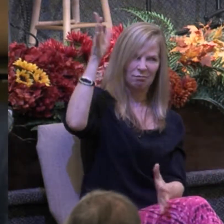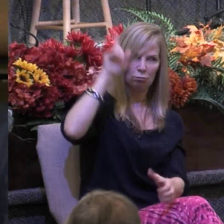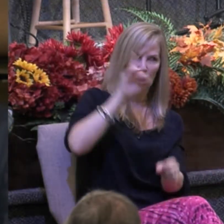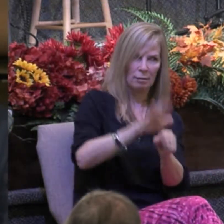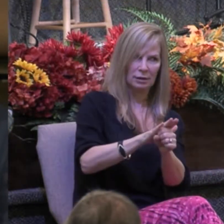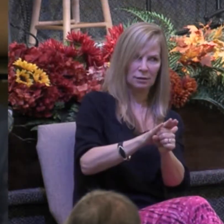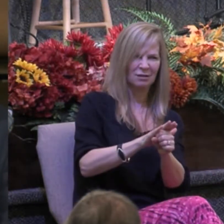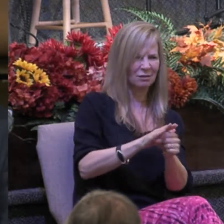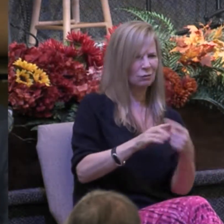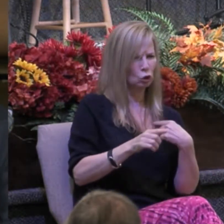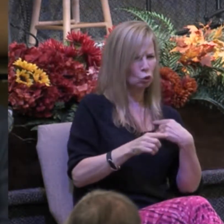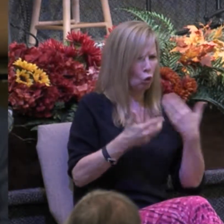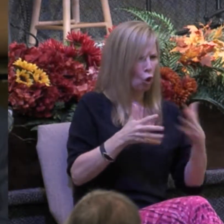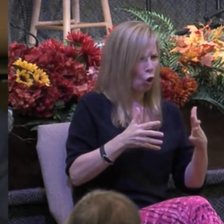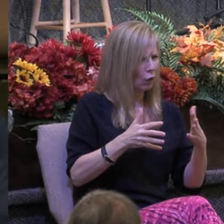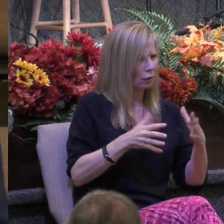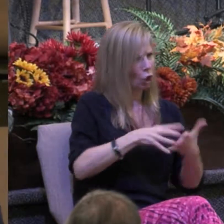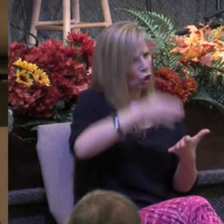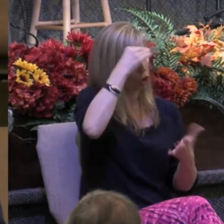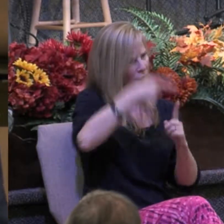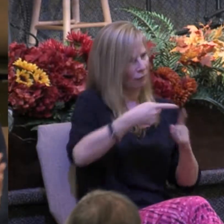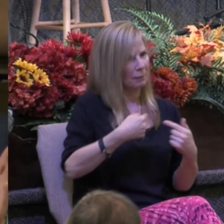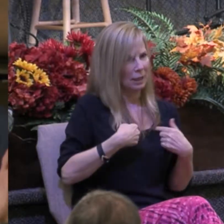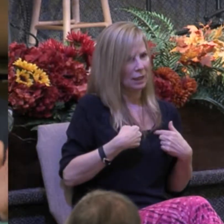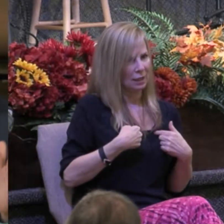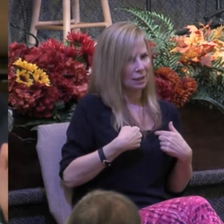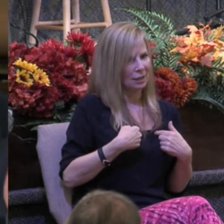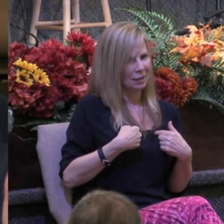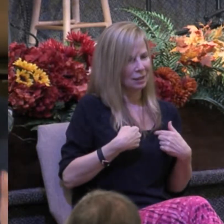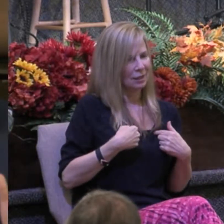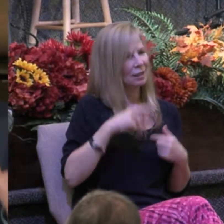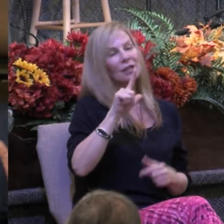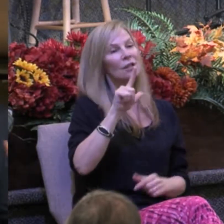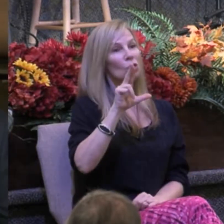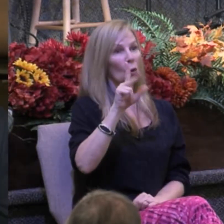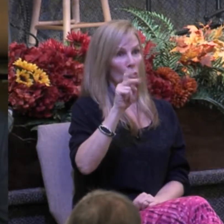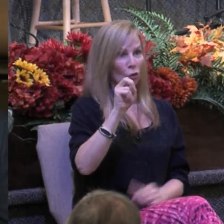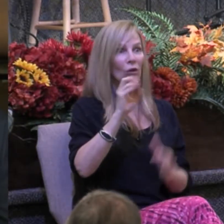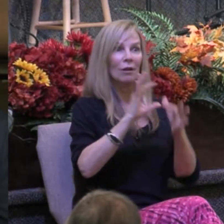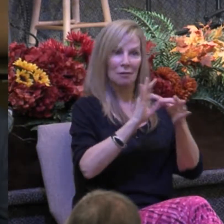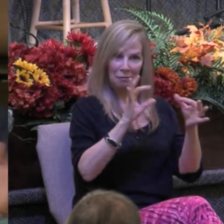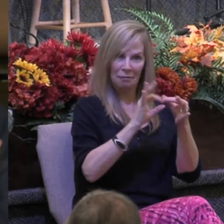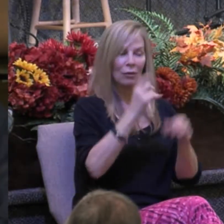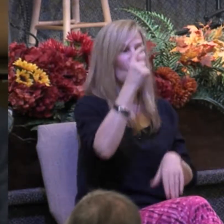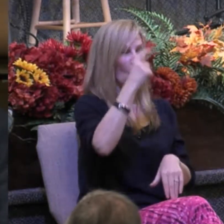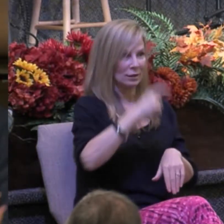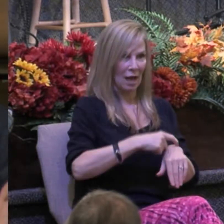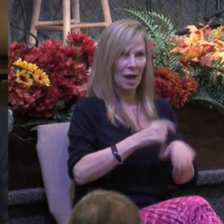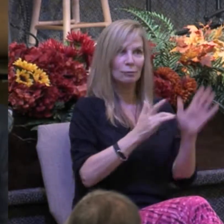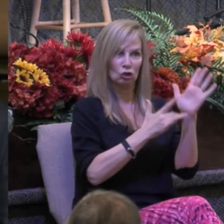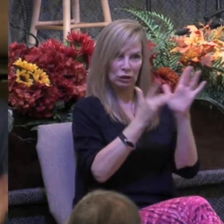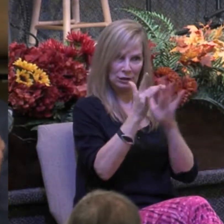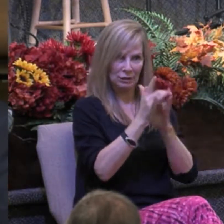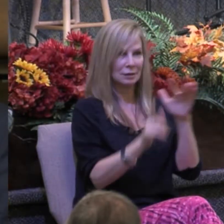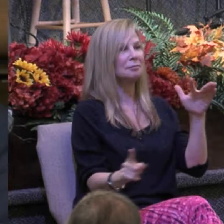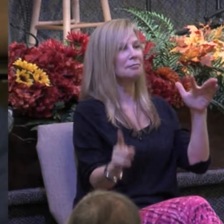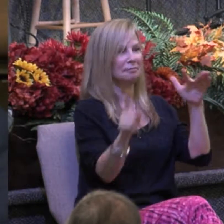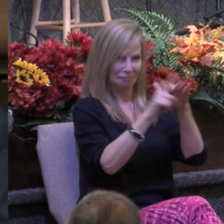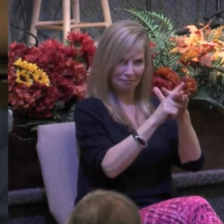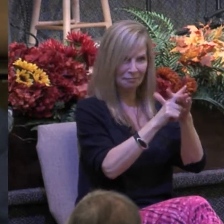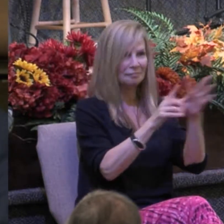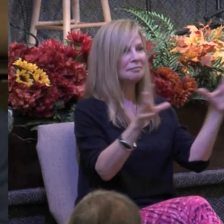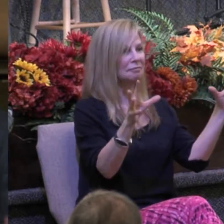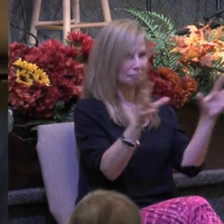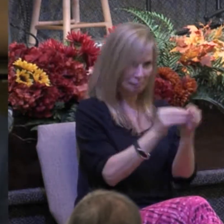from me. Now, in this statement, Luke tells us about one of those occasions when Jesus met with the